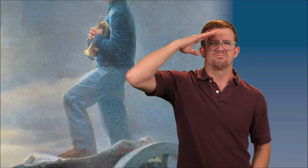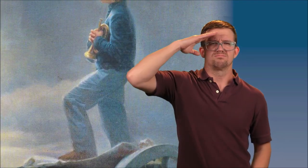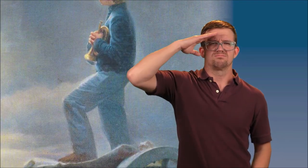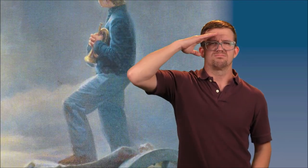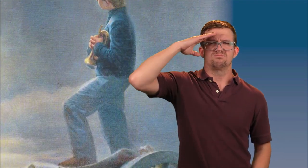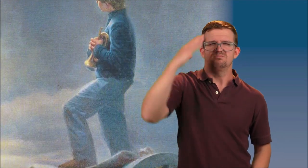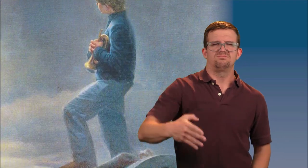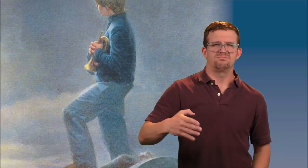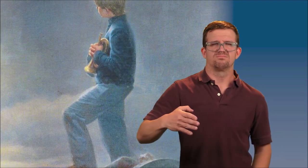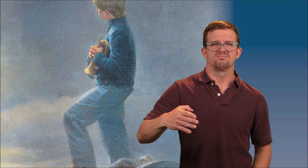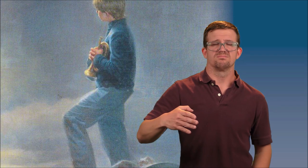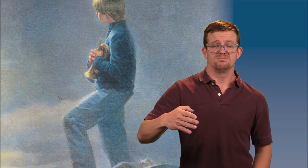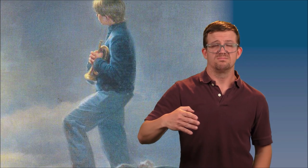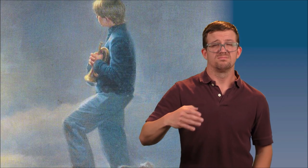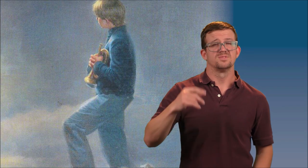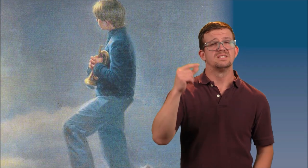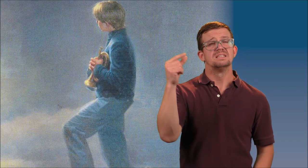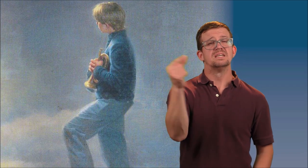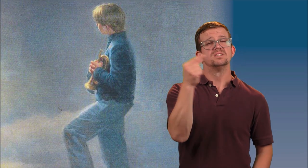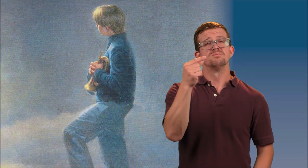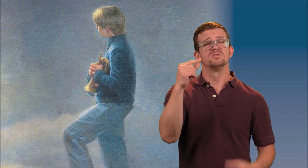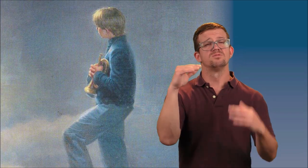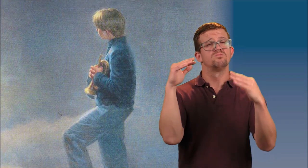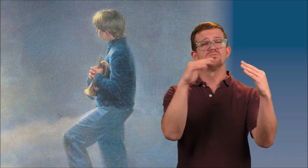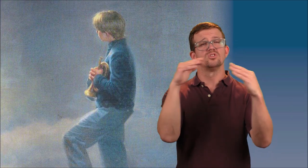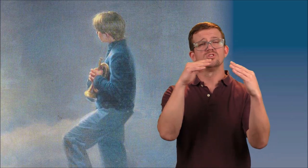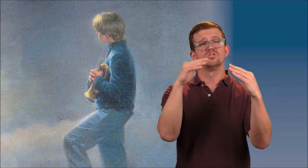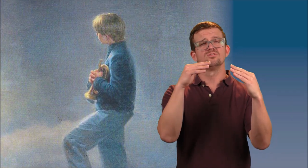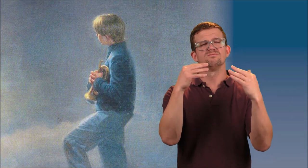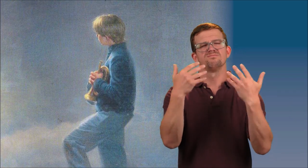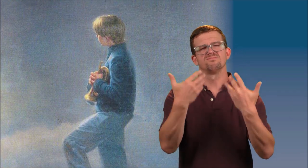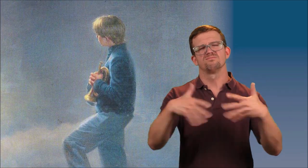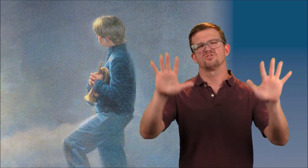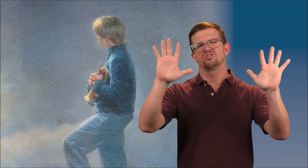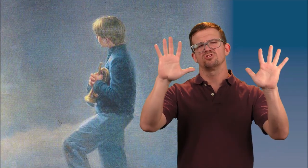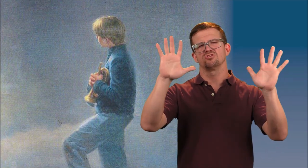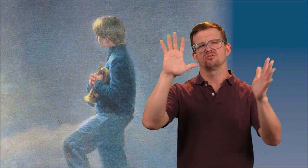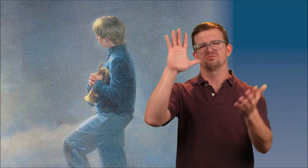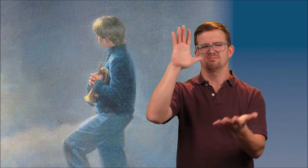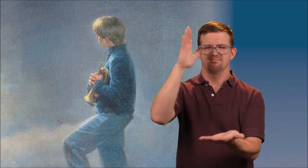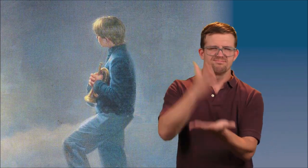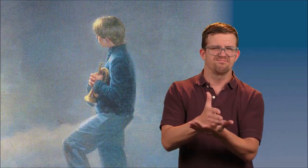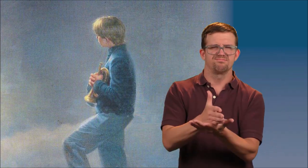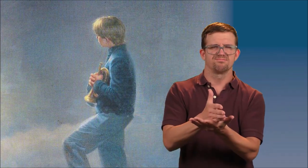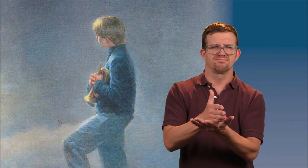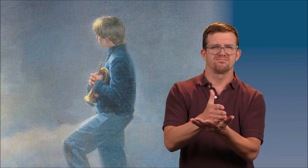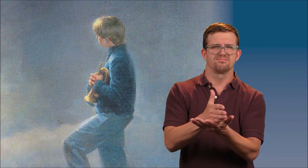attention, lowered his bugle, and saluted. The Battle of Gettysburg was